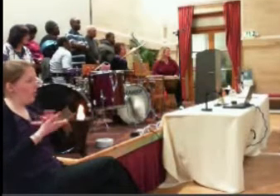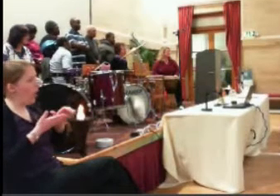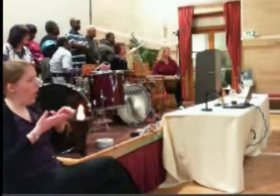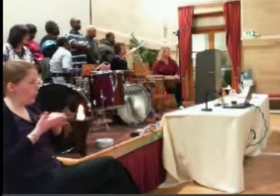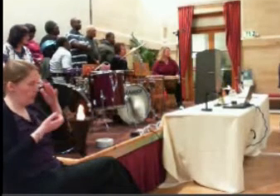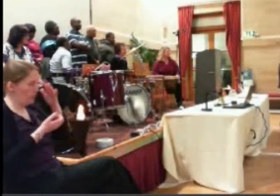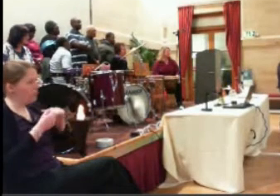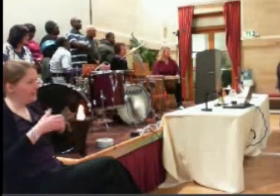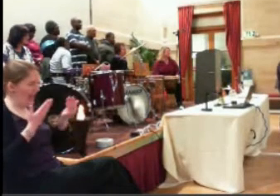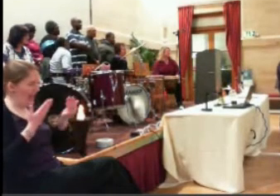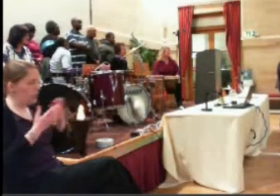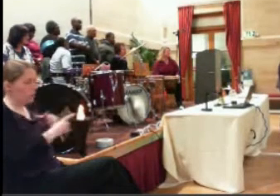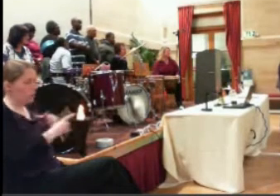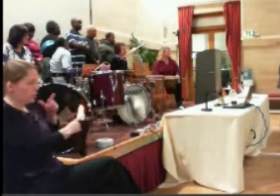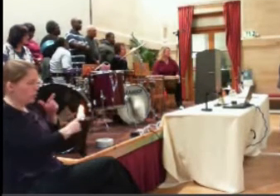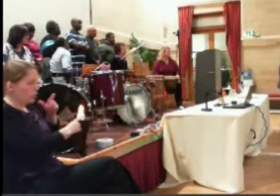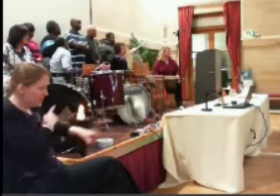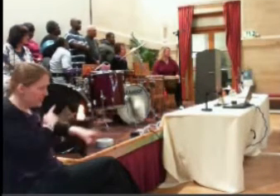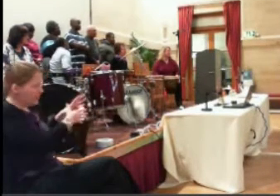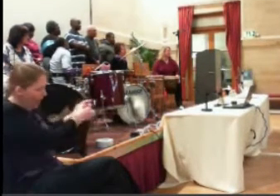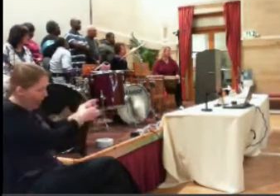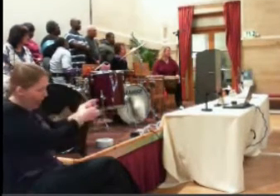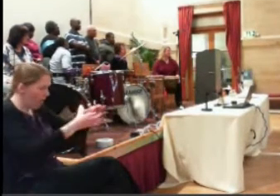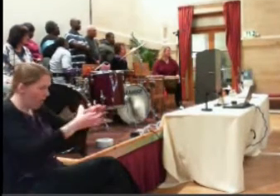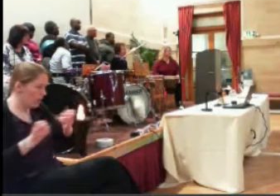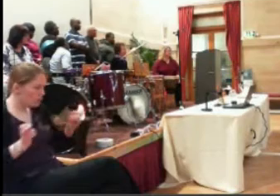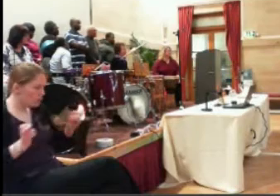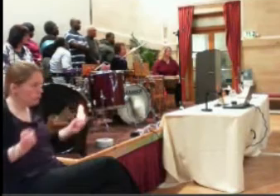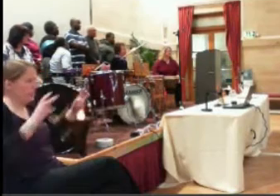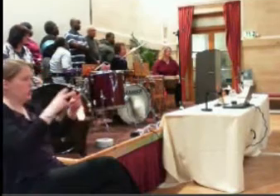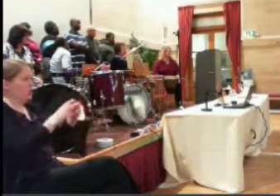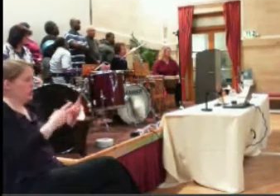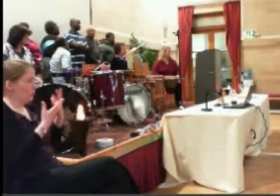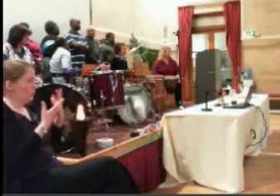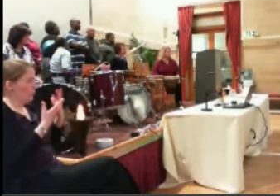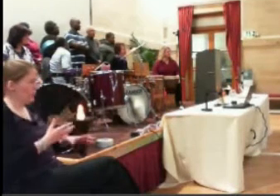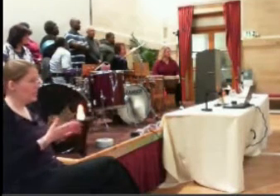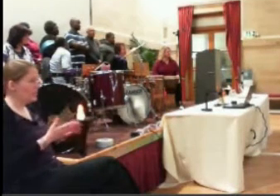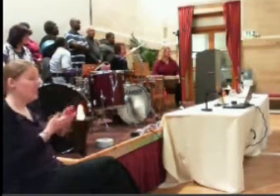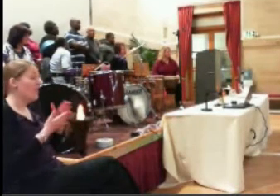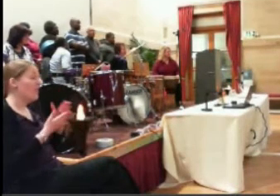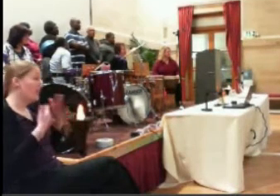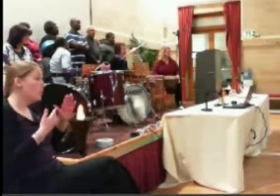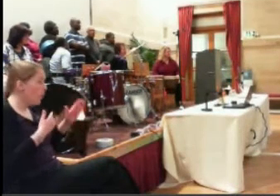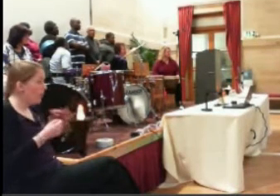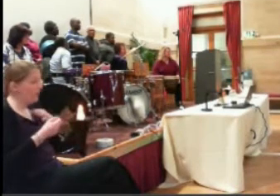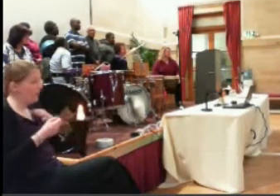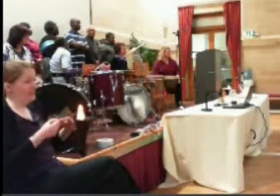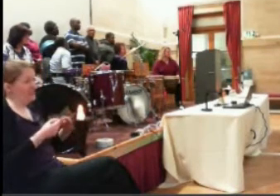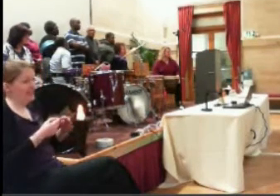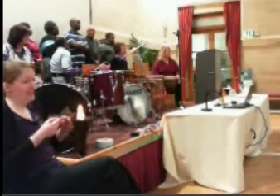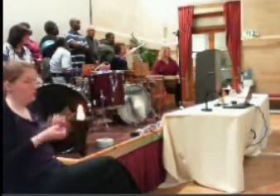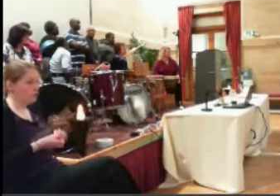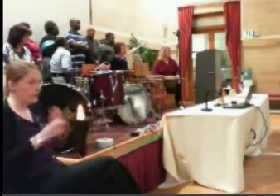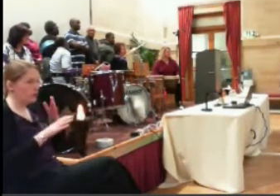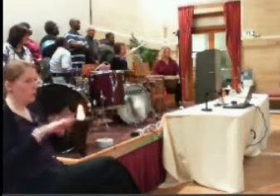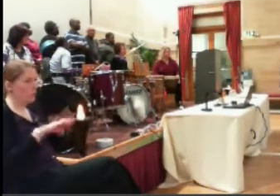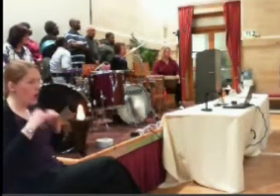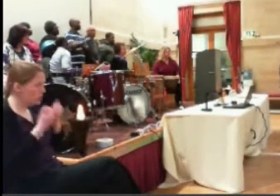building bridges. Which leads me to thank all of the volunteers who spent time putting together these amazing